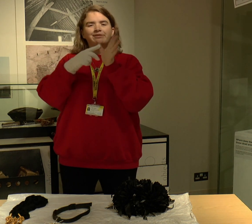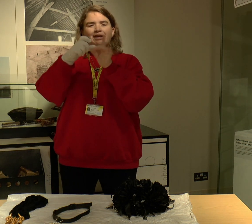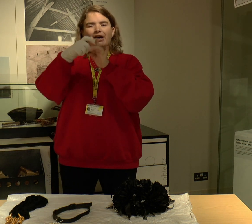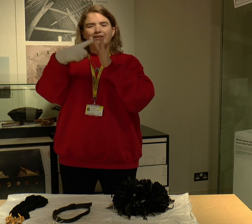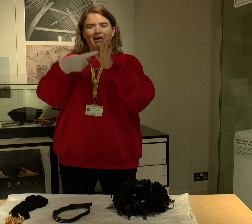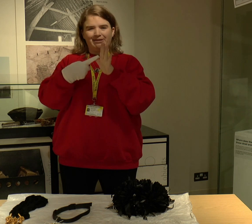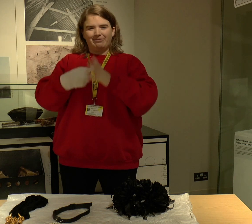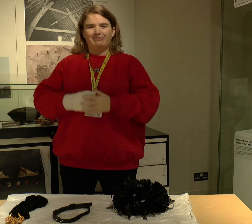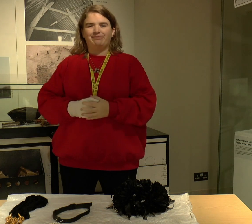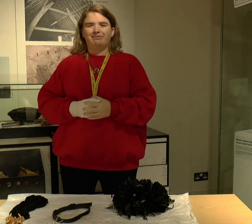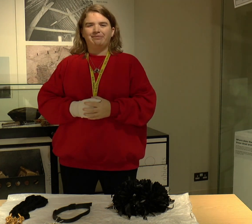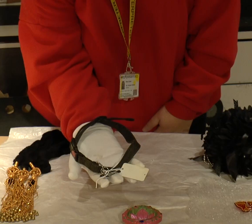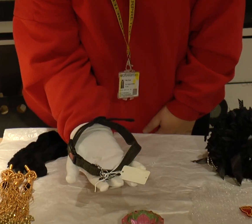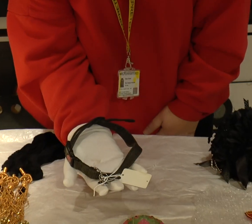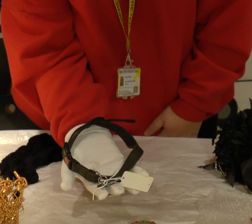name is Nadia.